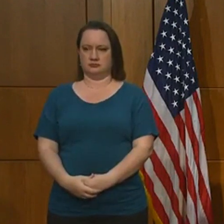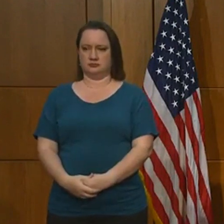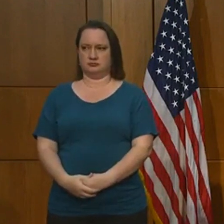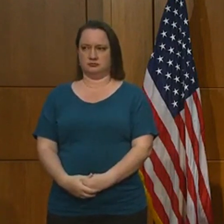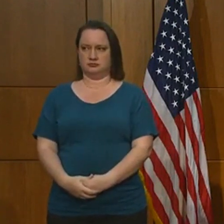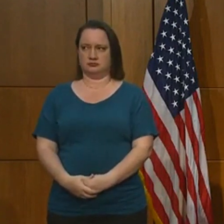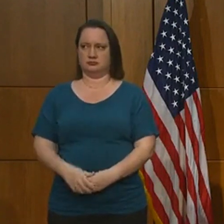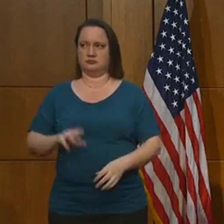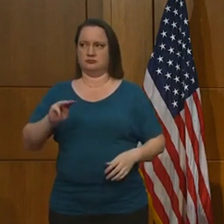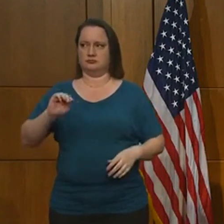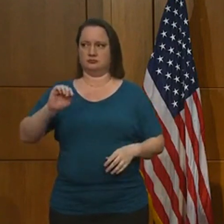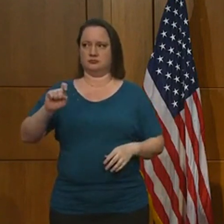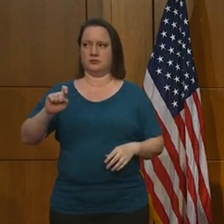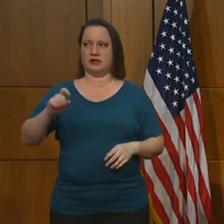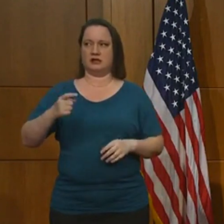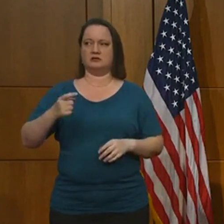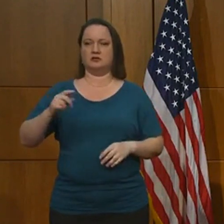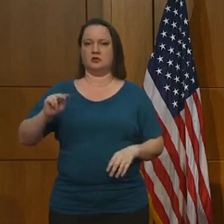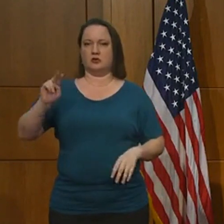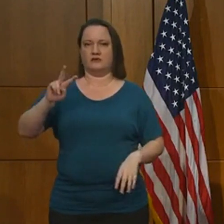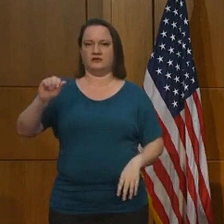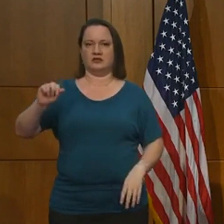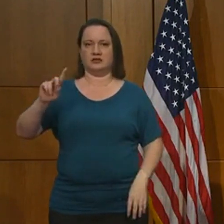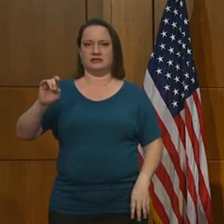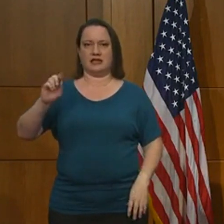Max Thornberry with the Northern Virginia Daily.